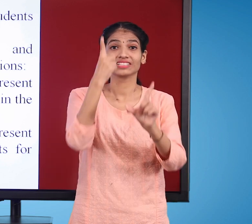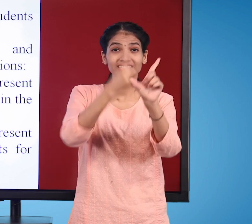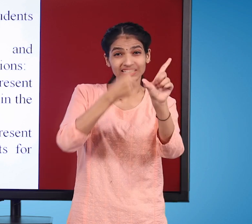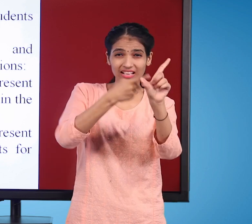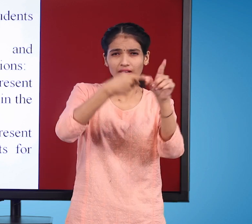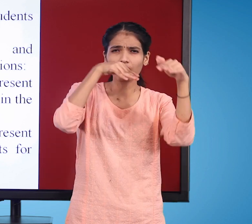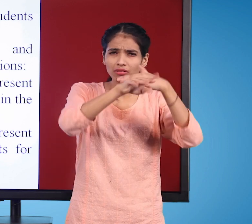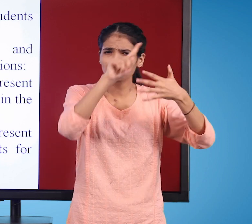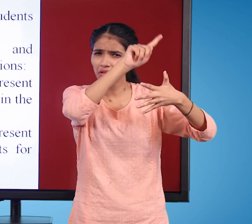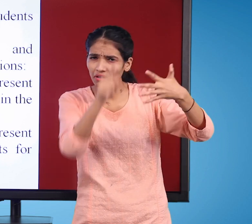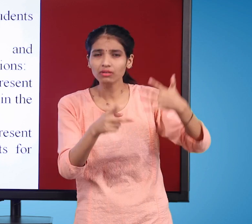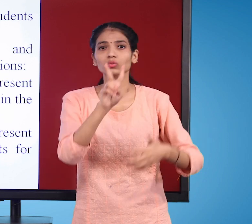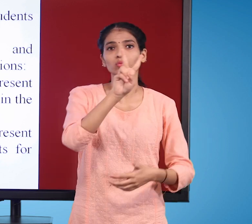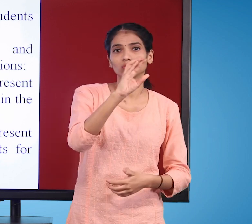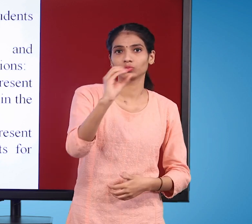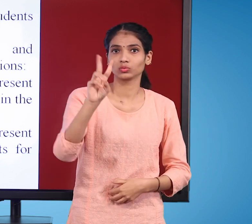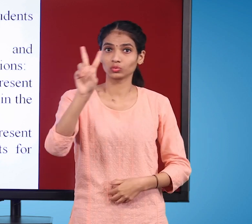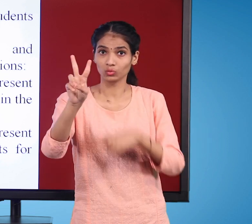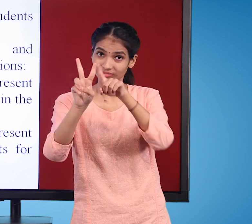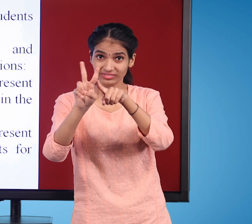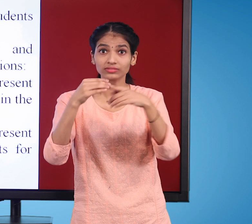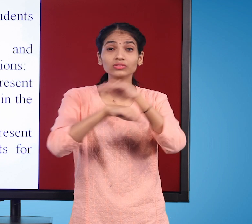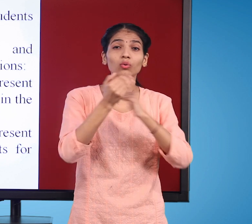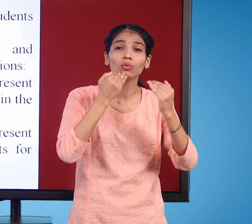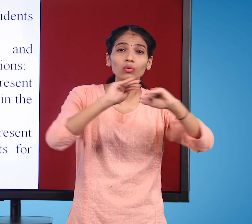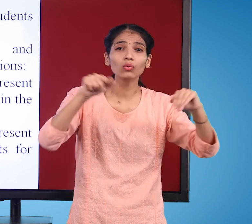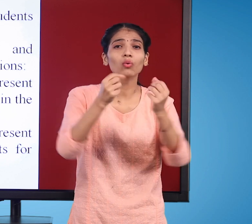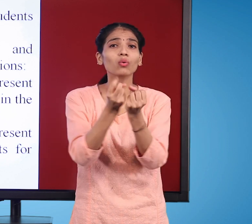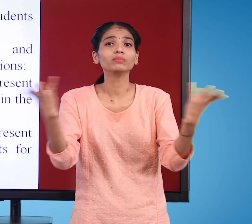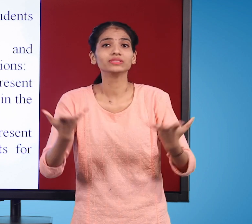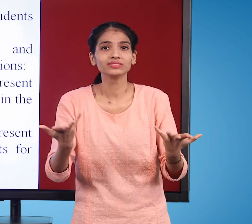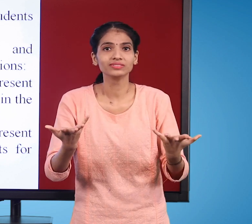How many symbols represent total number of students in the year 2002?